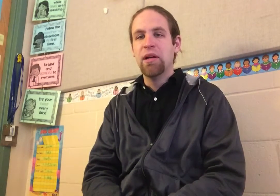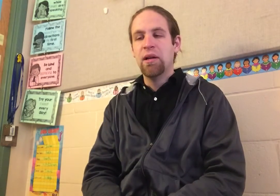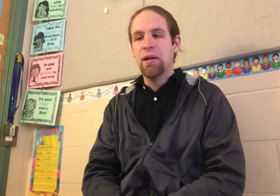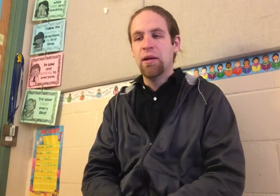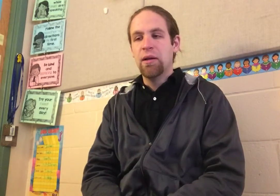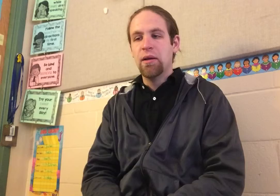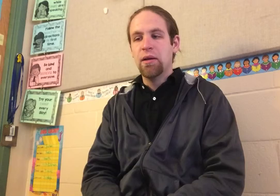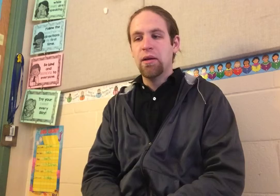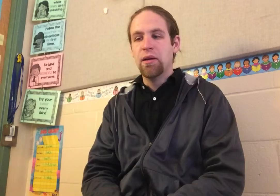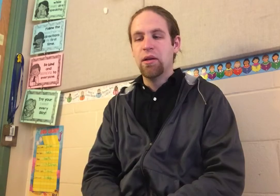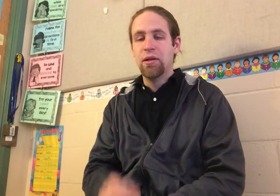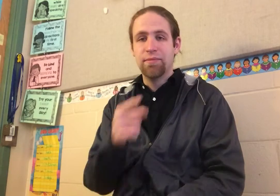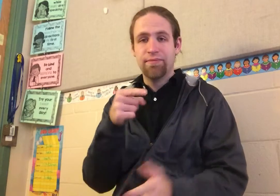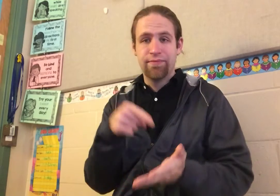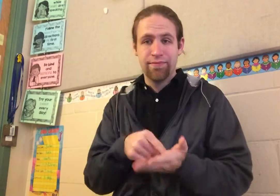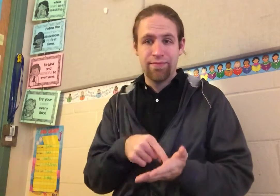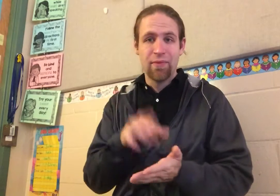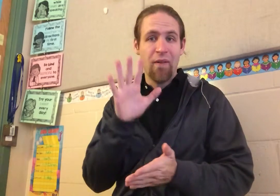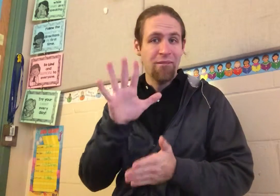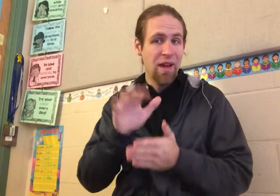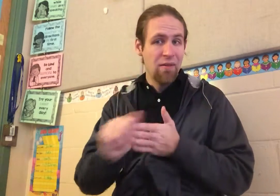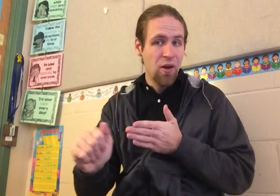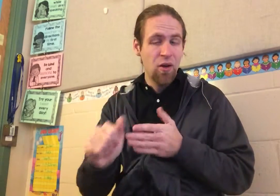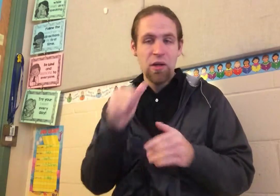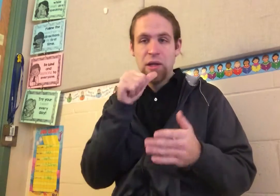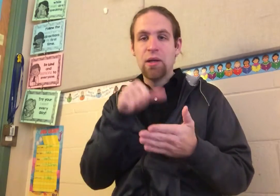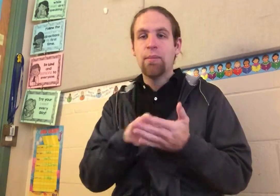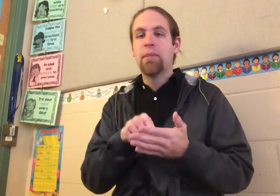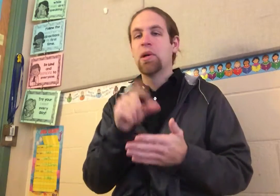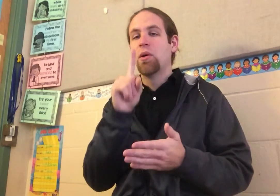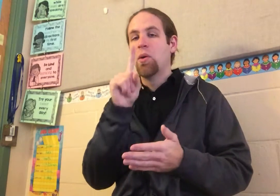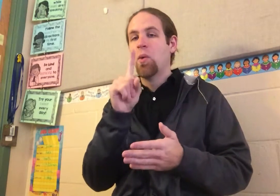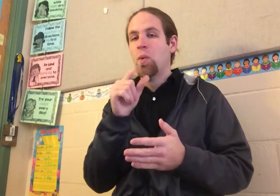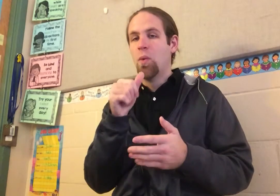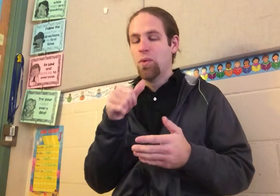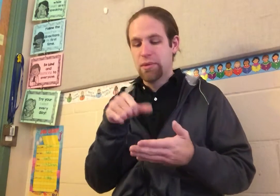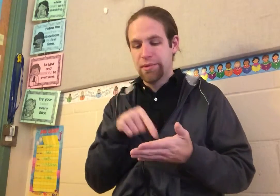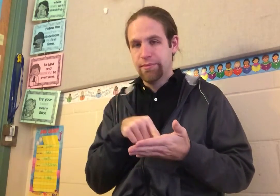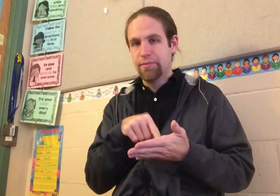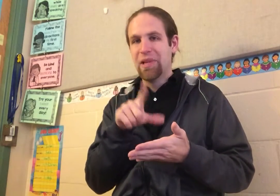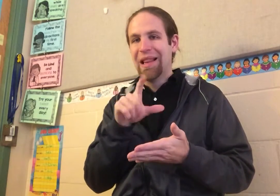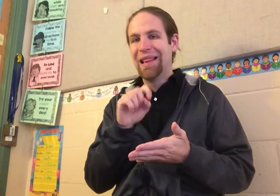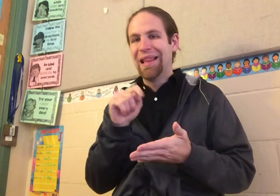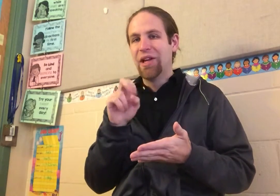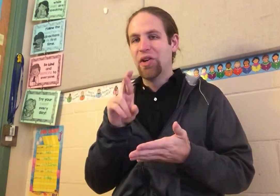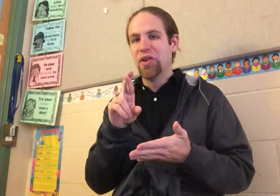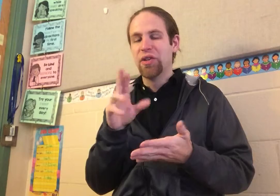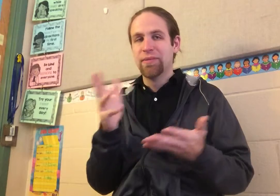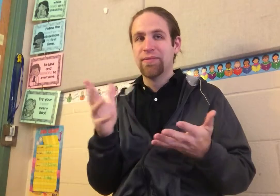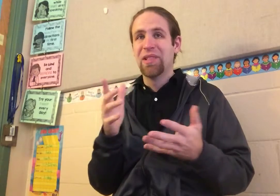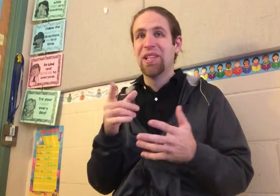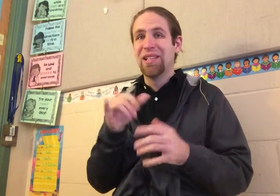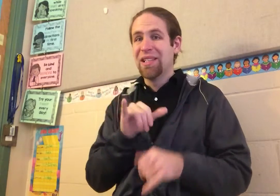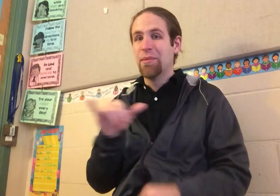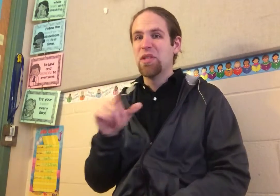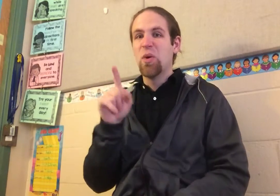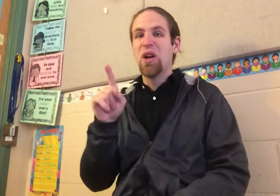It cost $5 to mail a letter via the Pony Express, which is the same as $130 today.